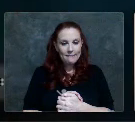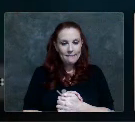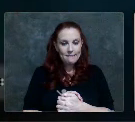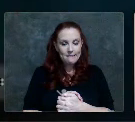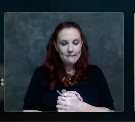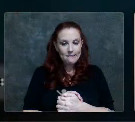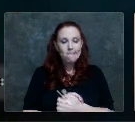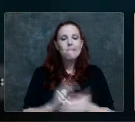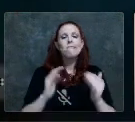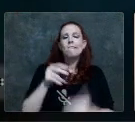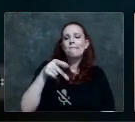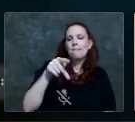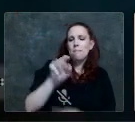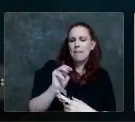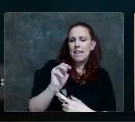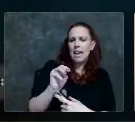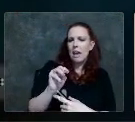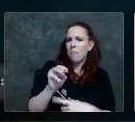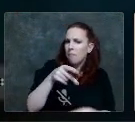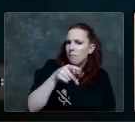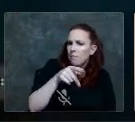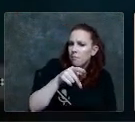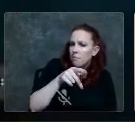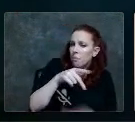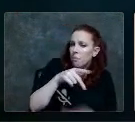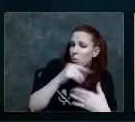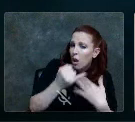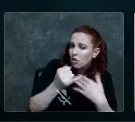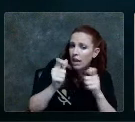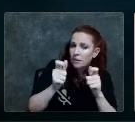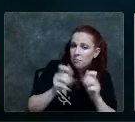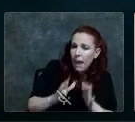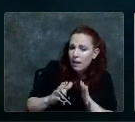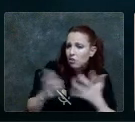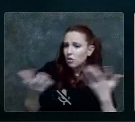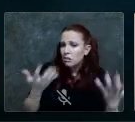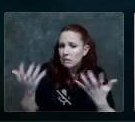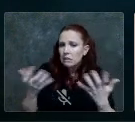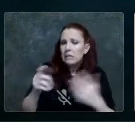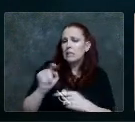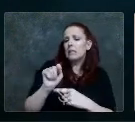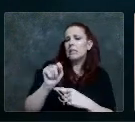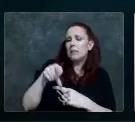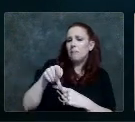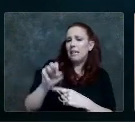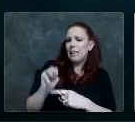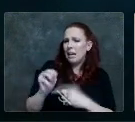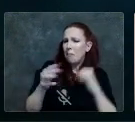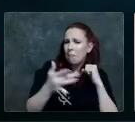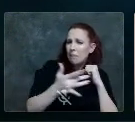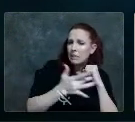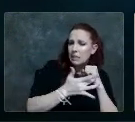In terms of PM, which I don't know if that's product manager or project manager. TPM sounds like a technical project manager.